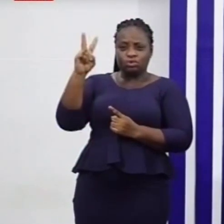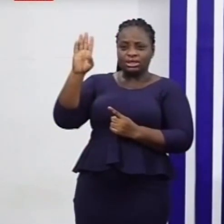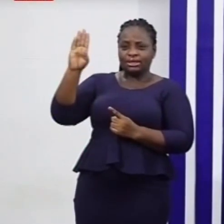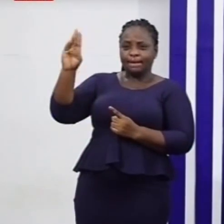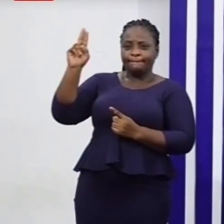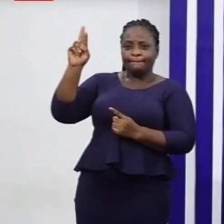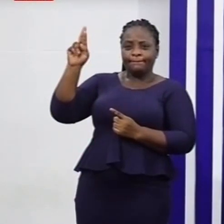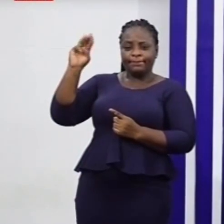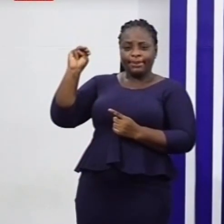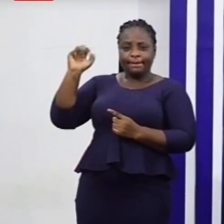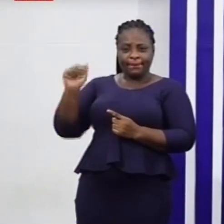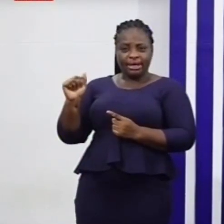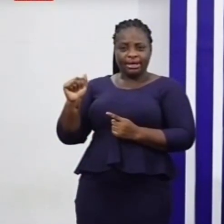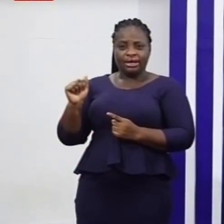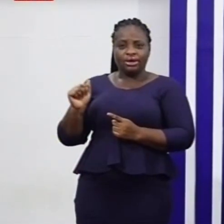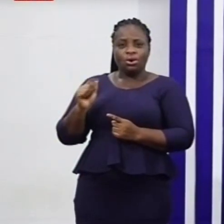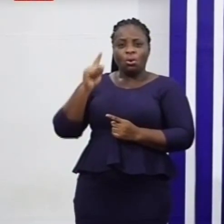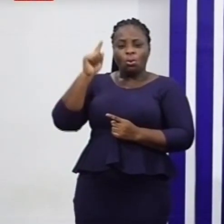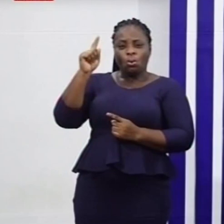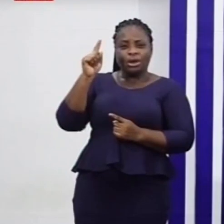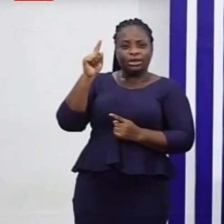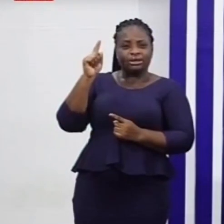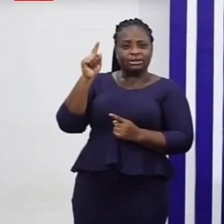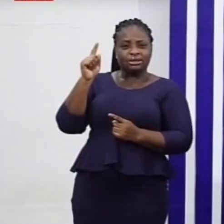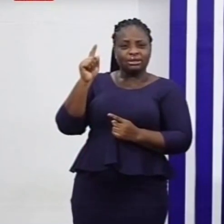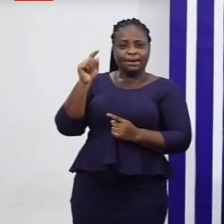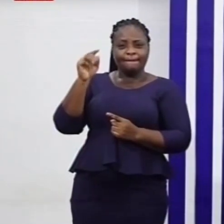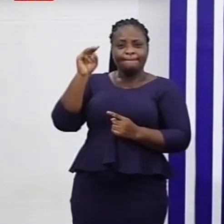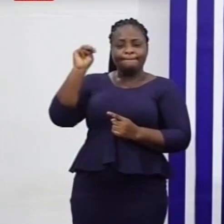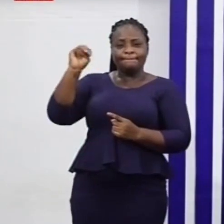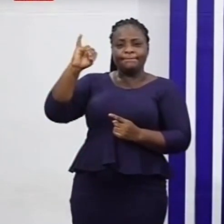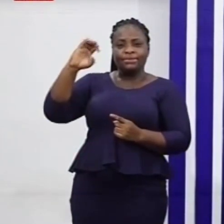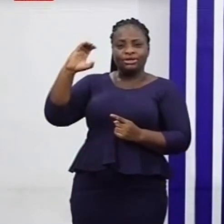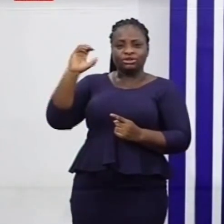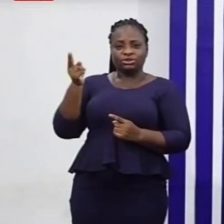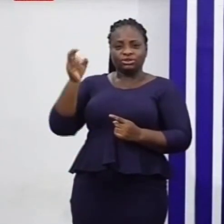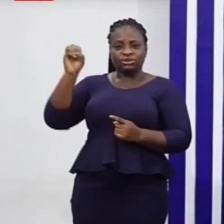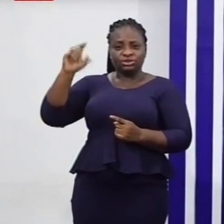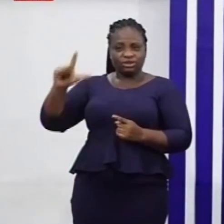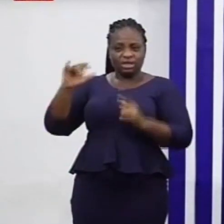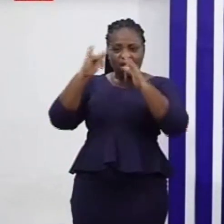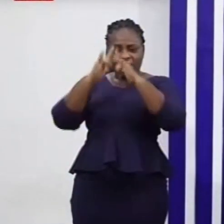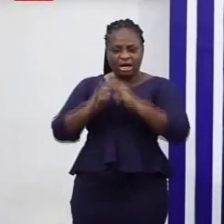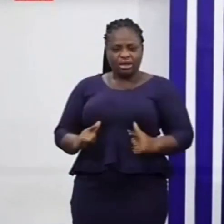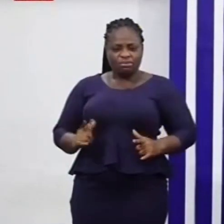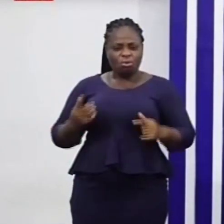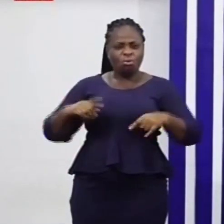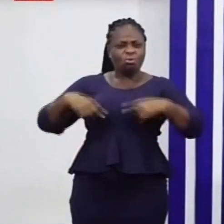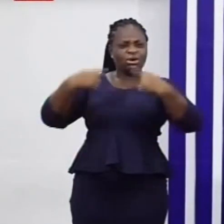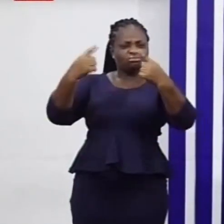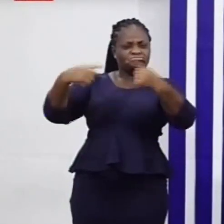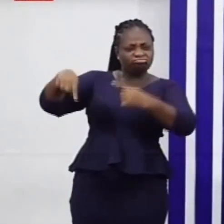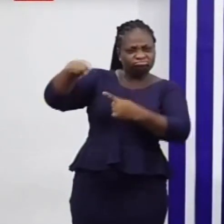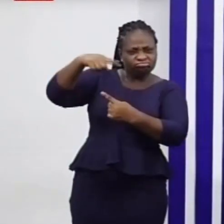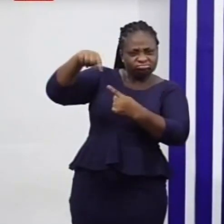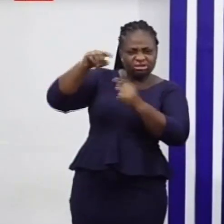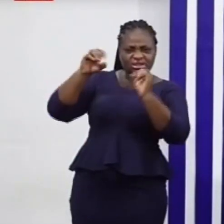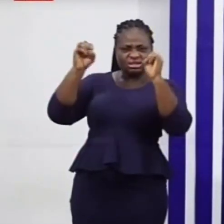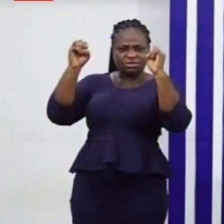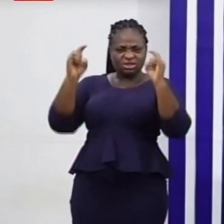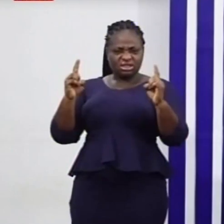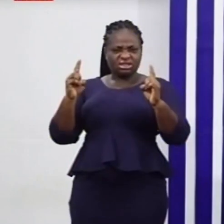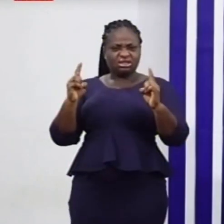Gunda Barracks, then one in Weji Barracks, then one in Michelle camp. He went around and educated them about our rules of